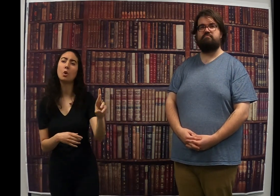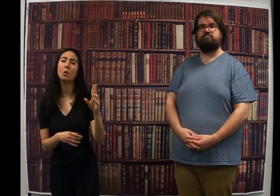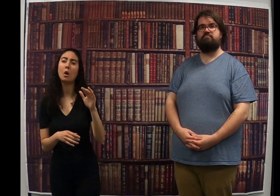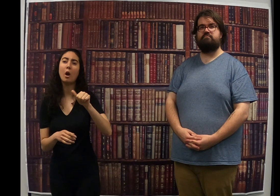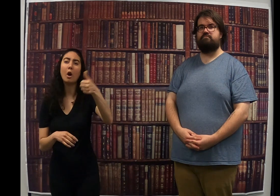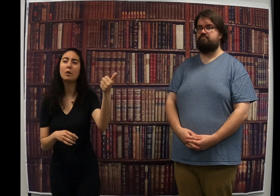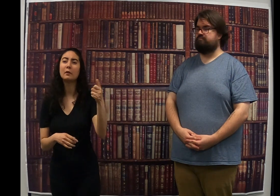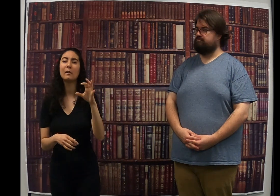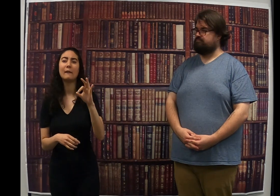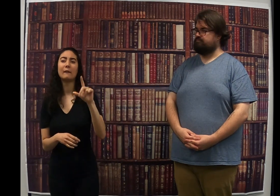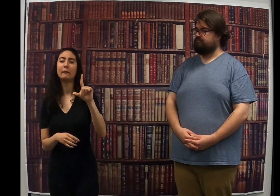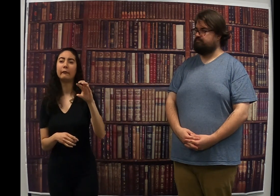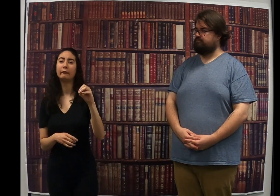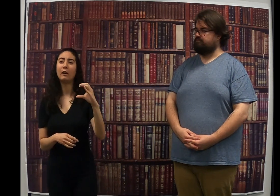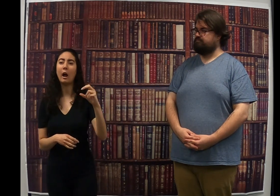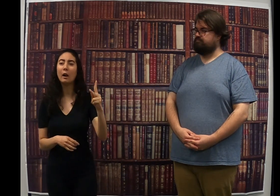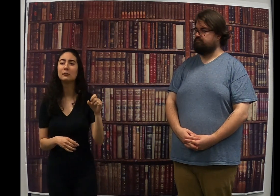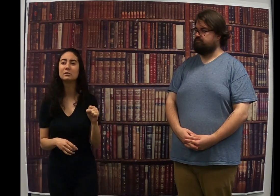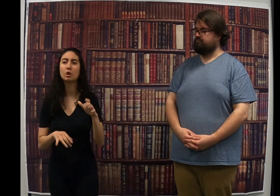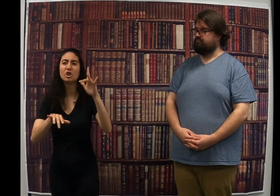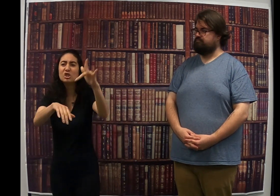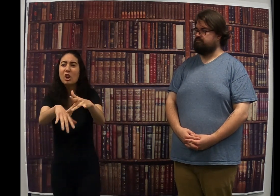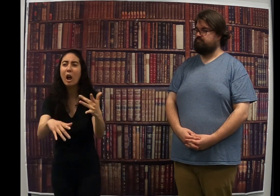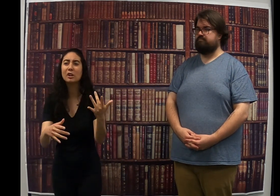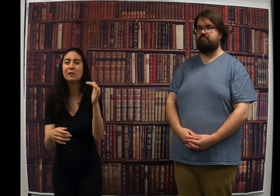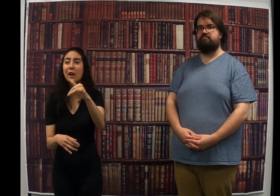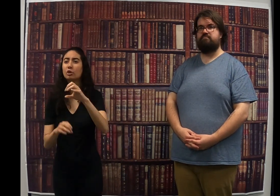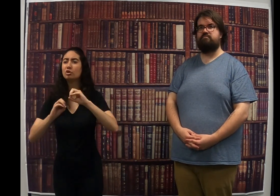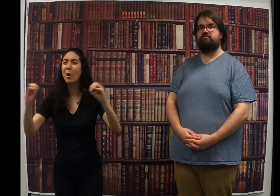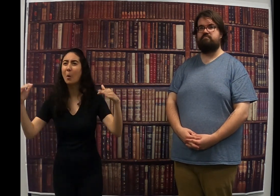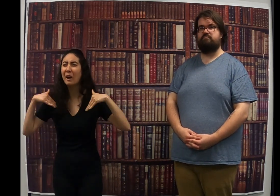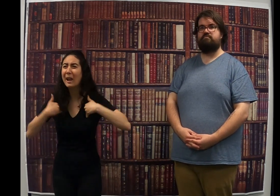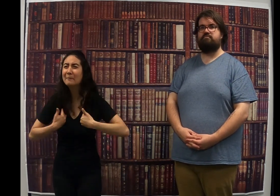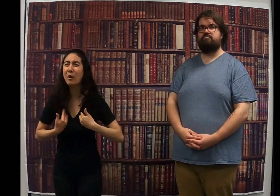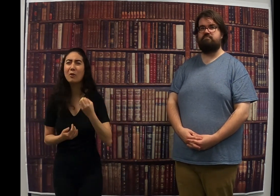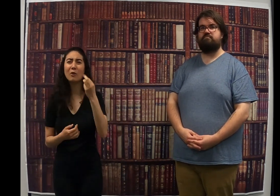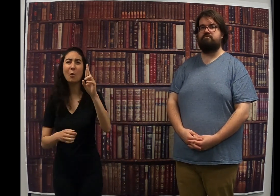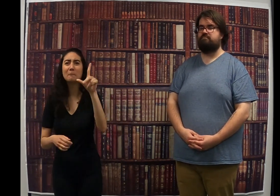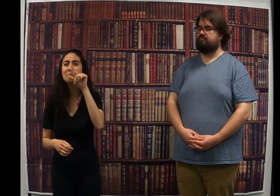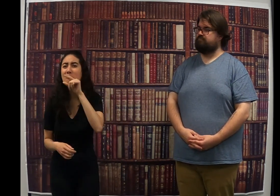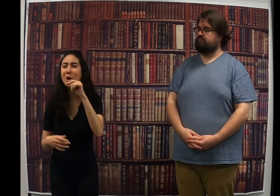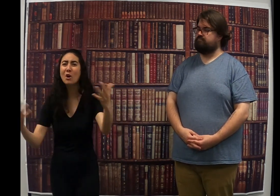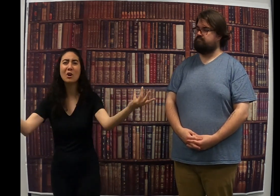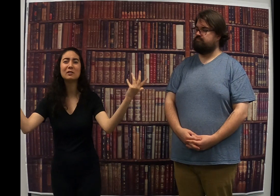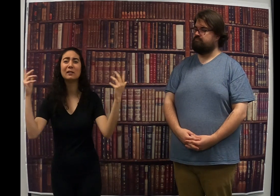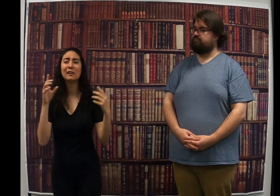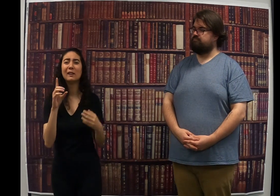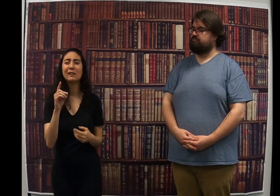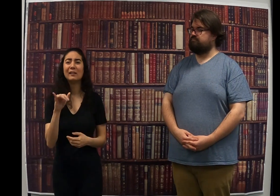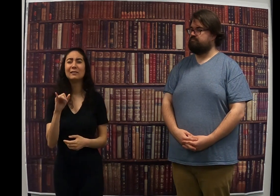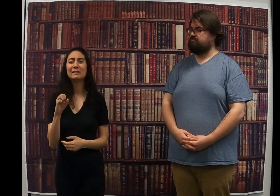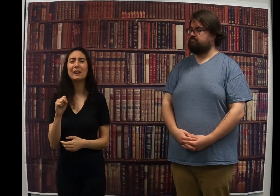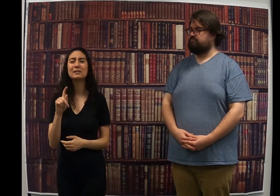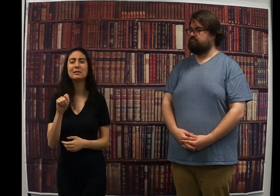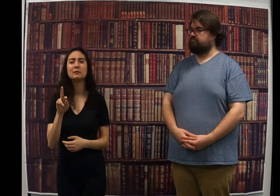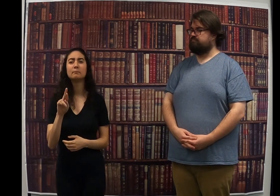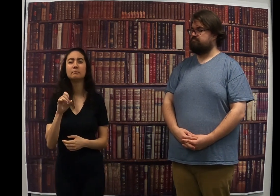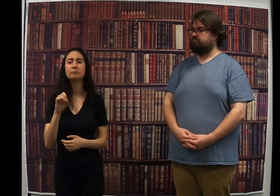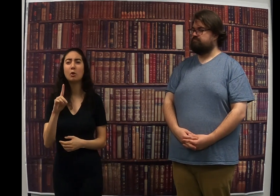nor other flocks touched, that no animal or bird disturbed, not even a branch